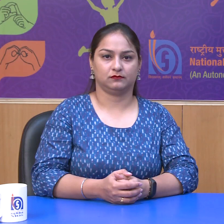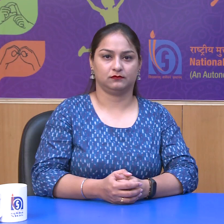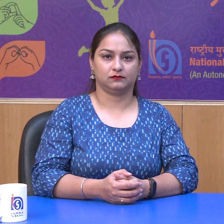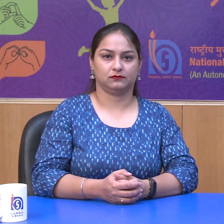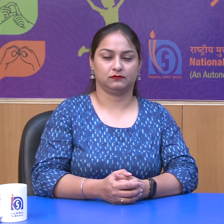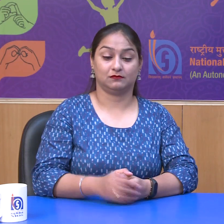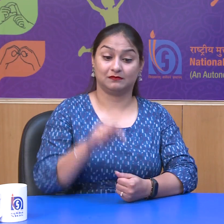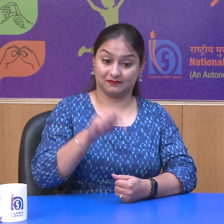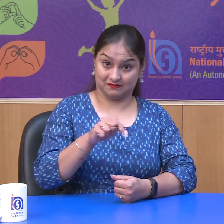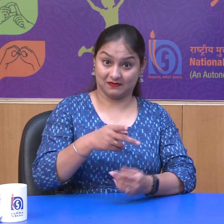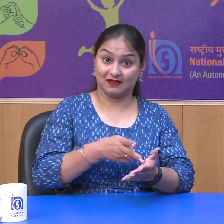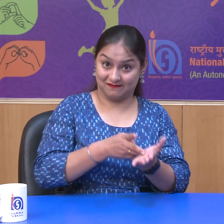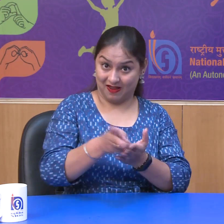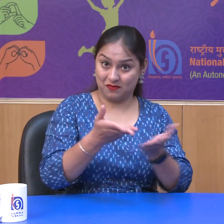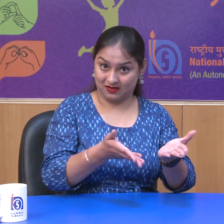In this type of farming,